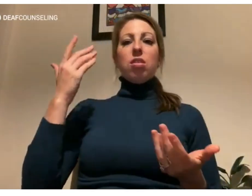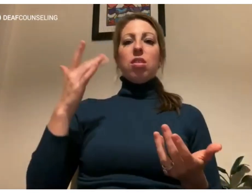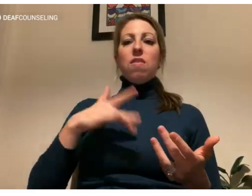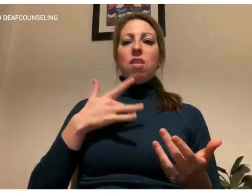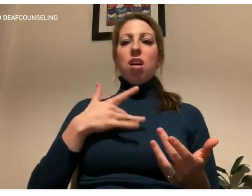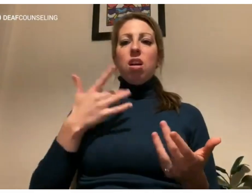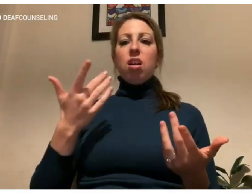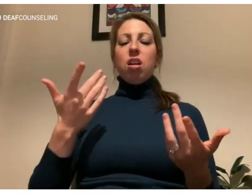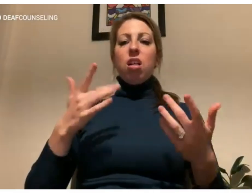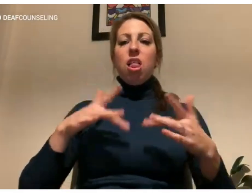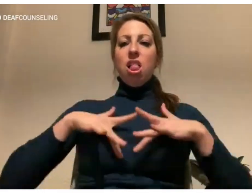body and my head.